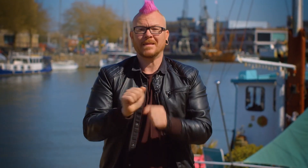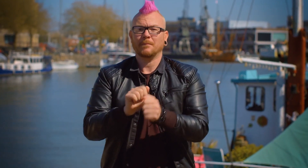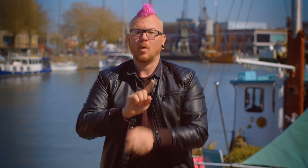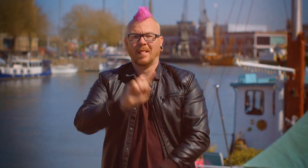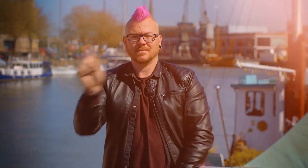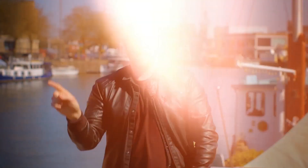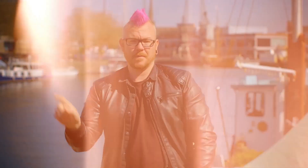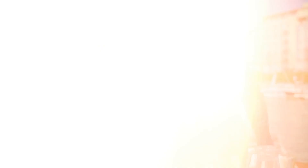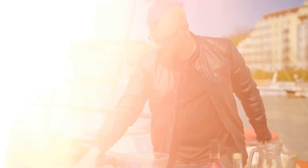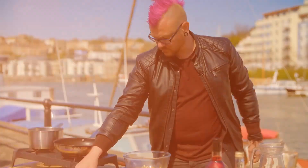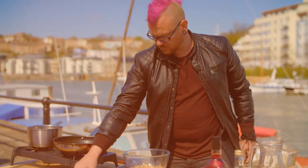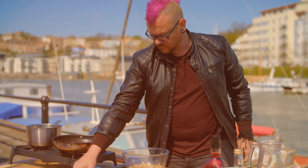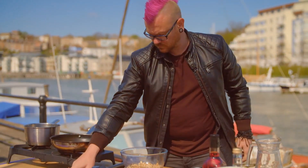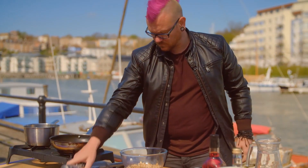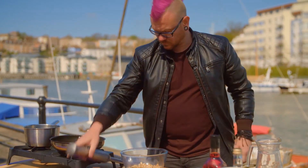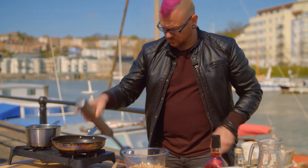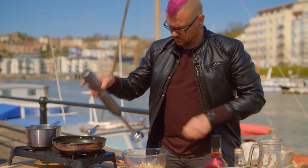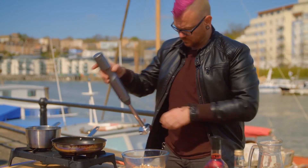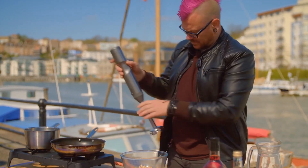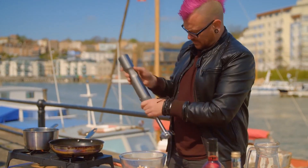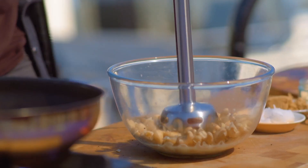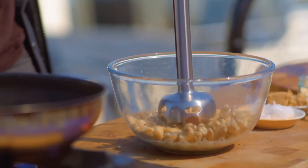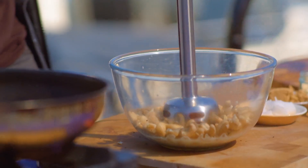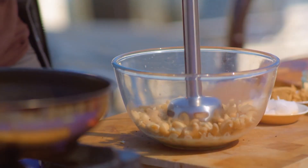it to one side for use later.